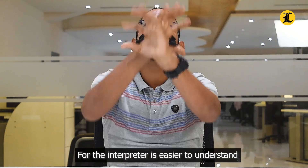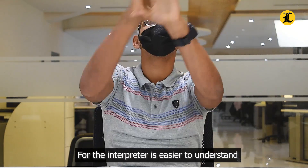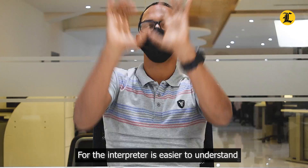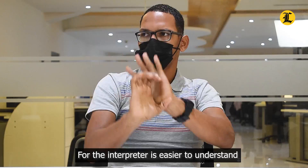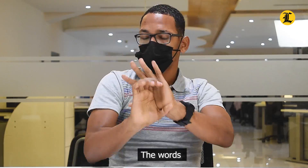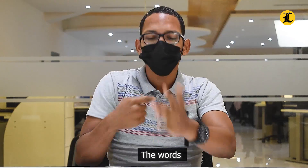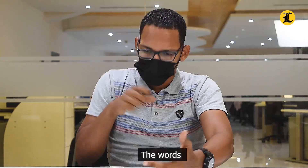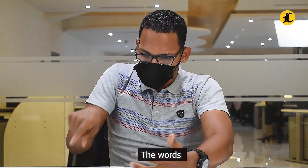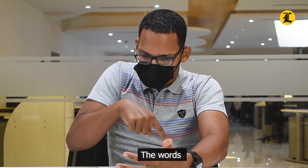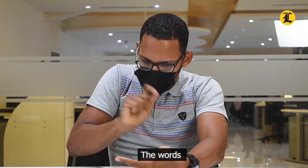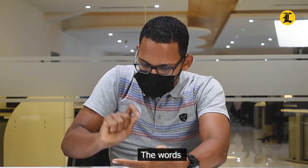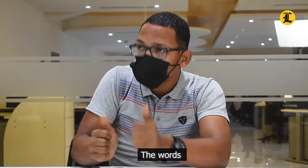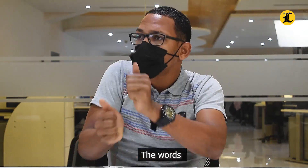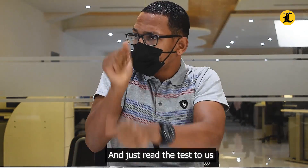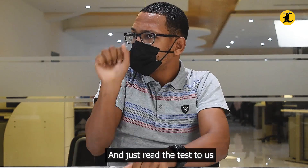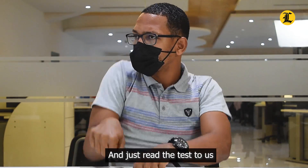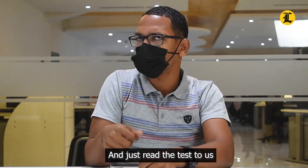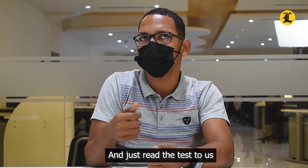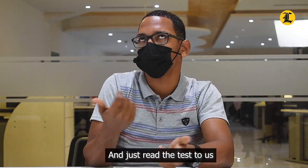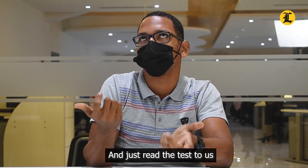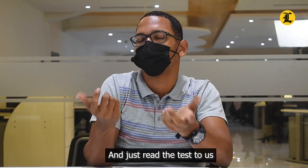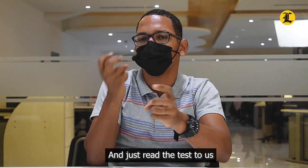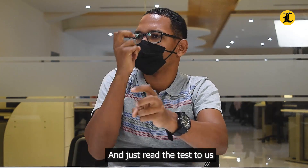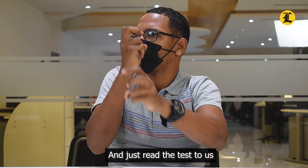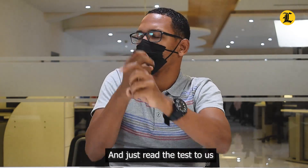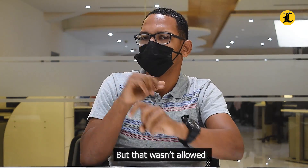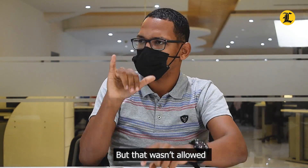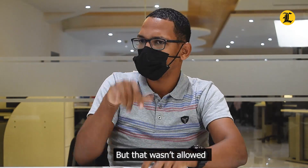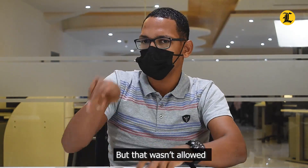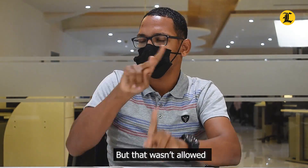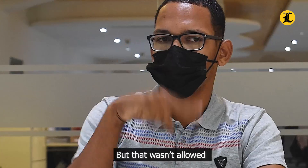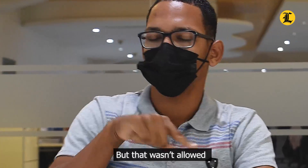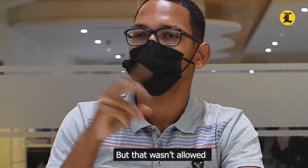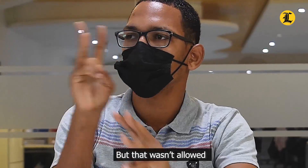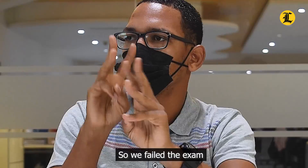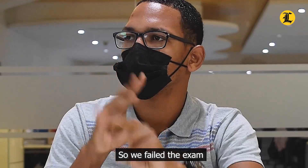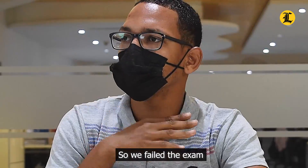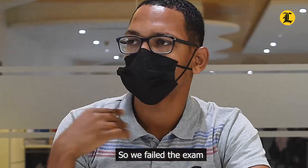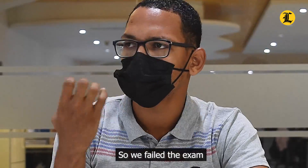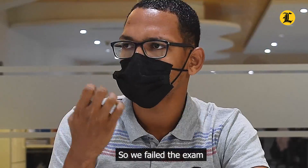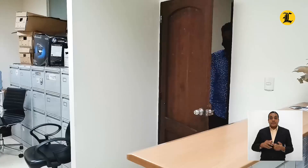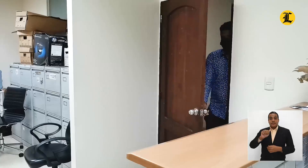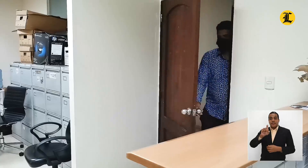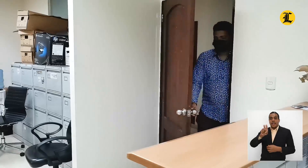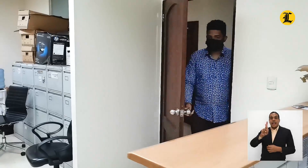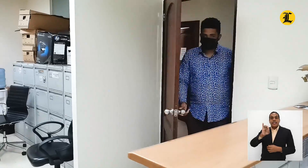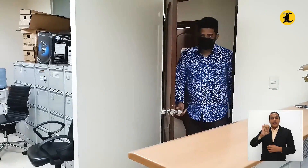easier to understand the words and just read that for us, but that wasn't allowed, so we